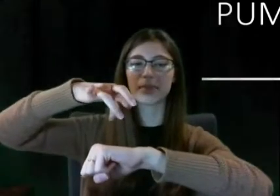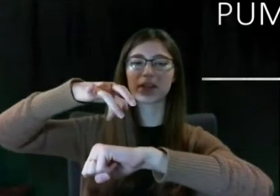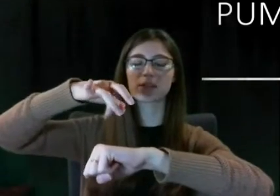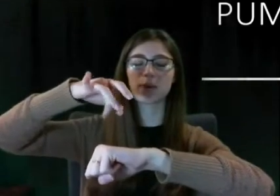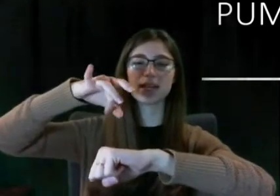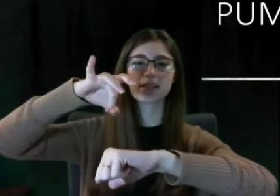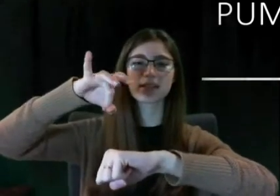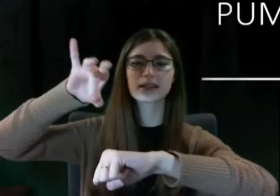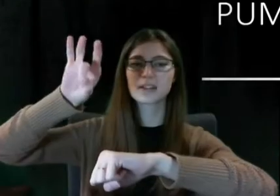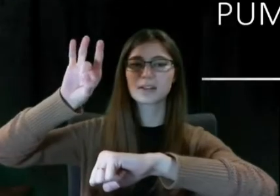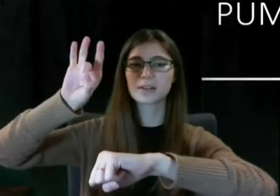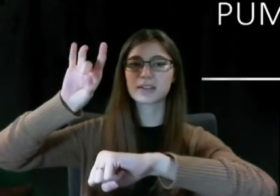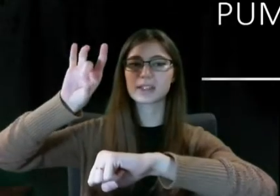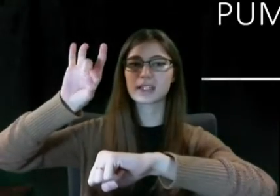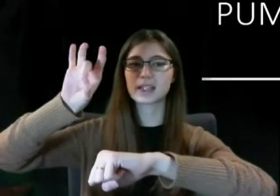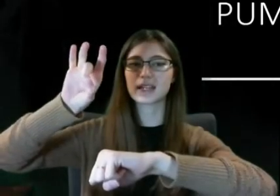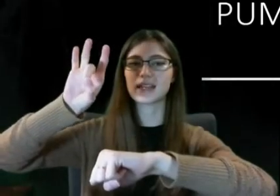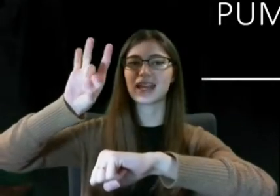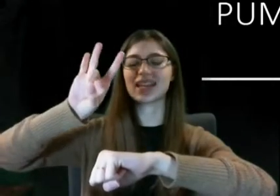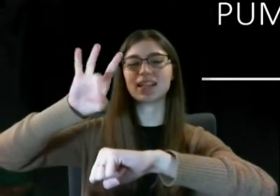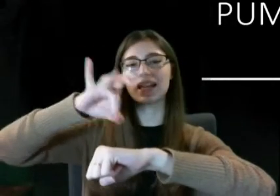it twice using an 8 hand shape.